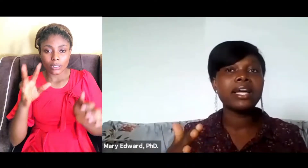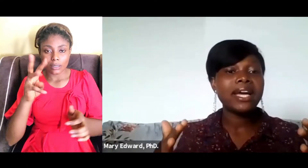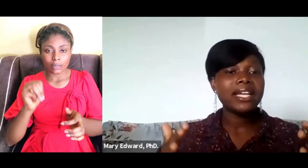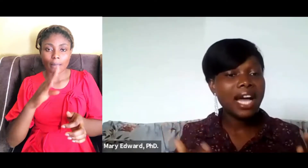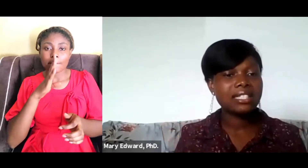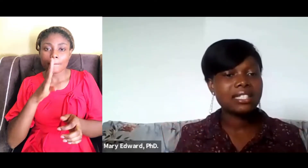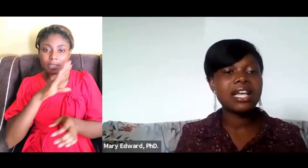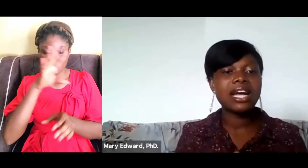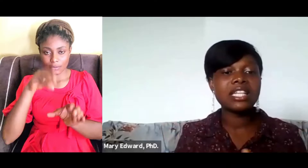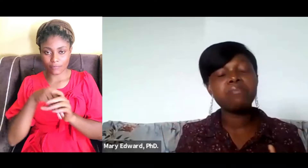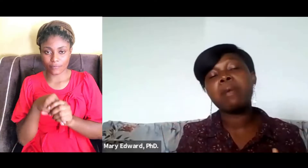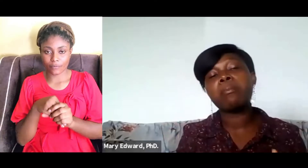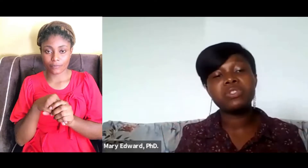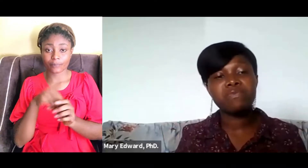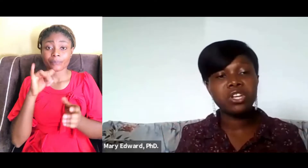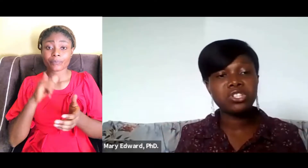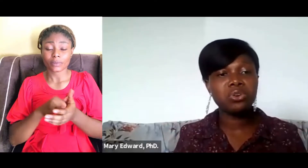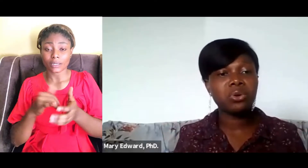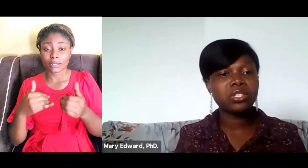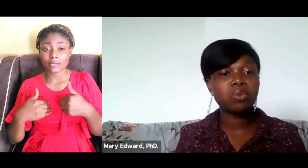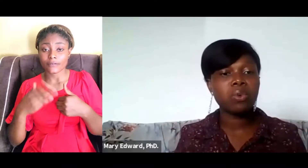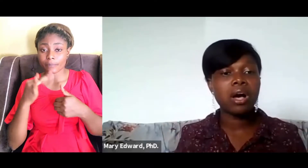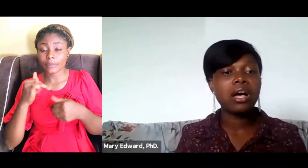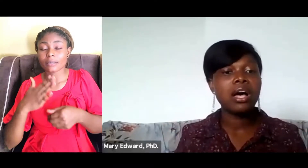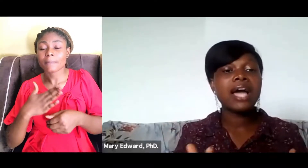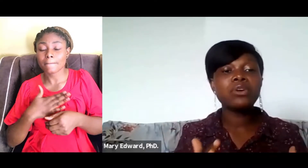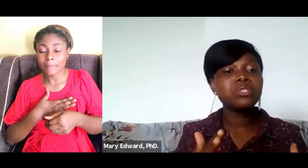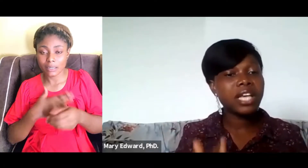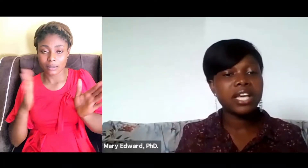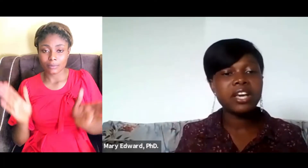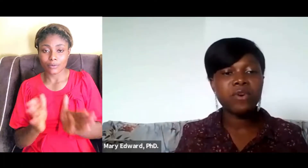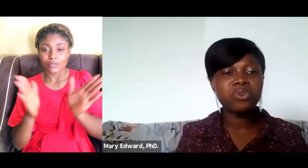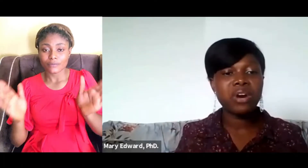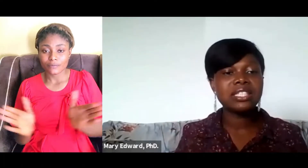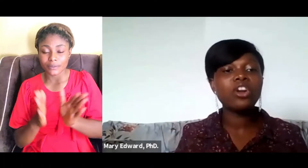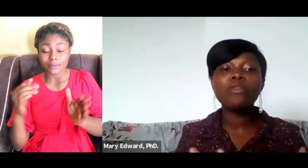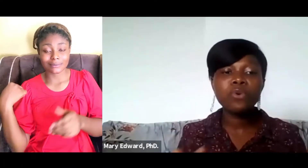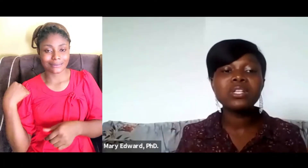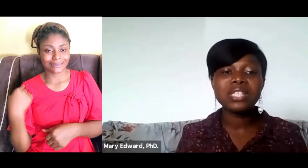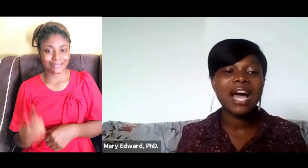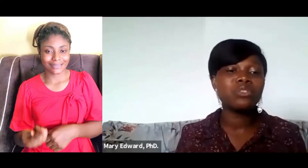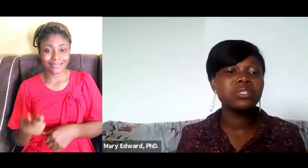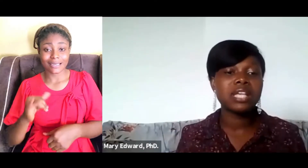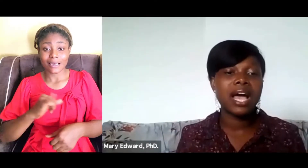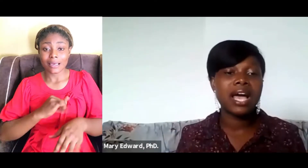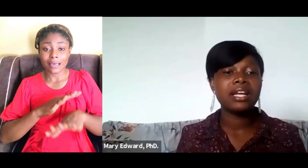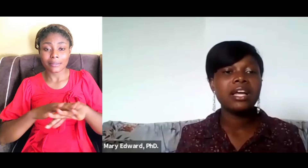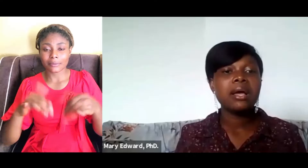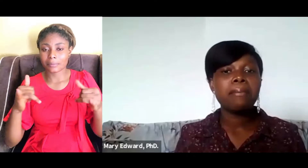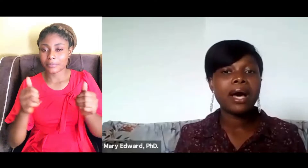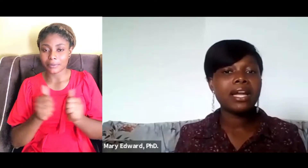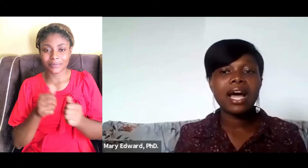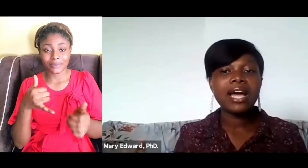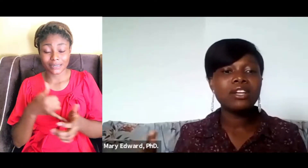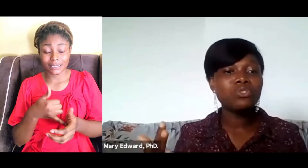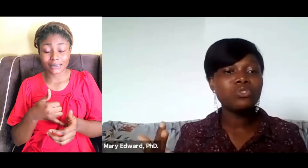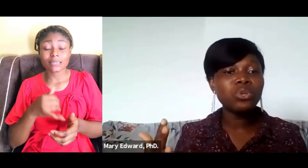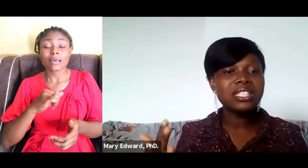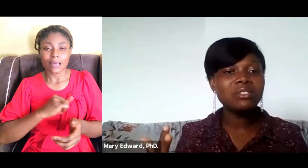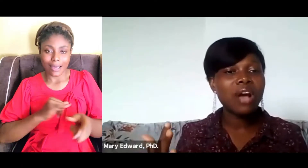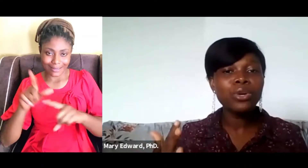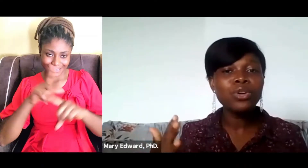been my yardstick, that has been my motivation all this while. I don't take it for granted. Of course, I do sign,